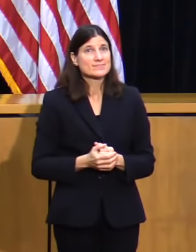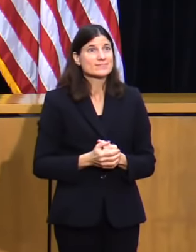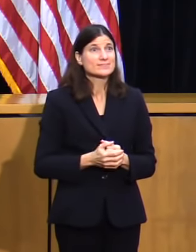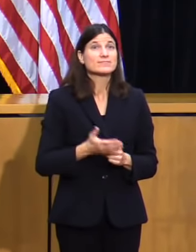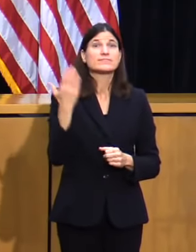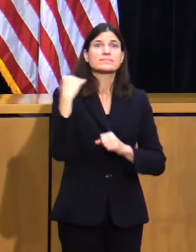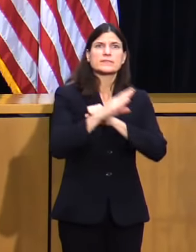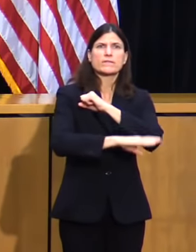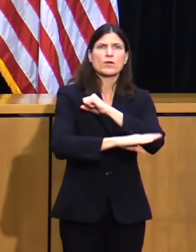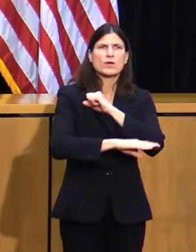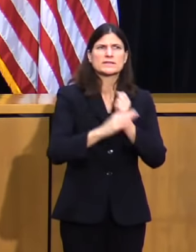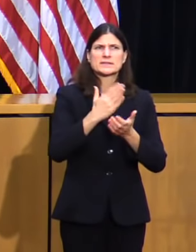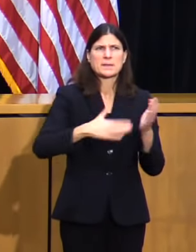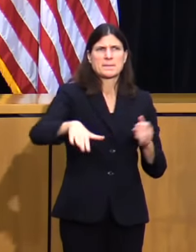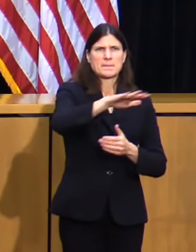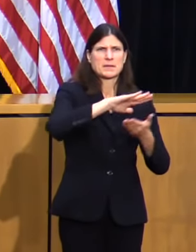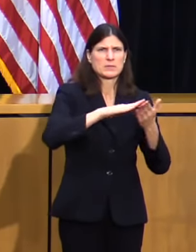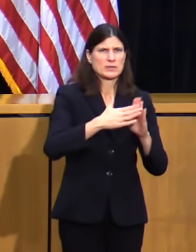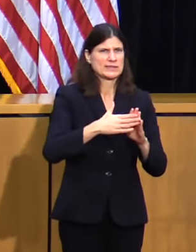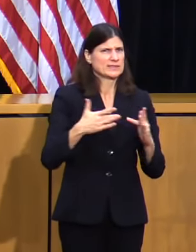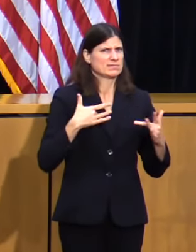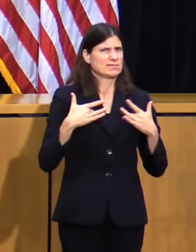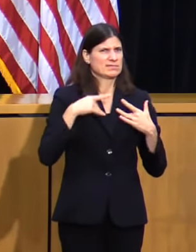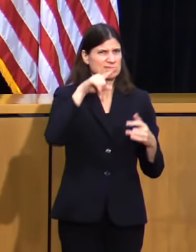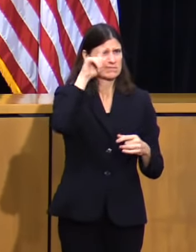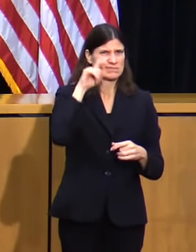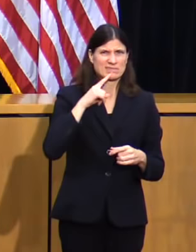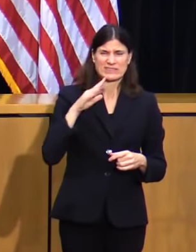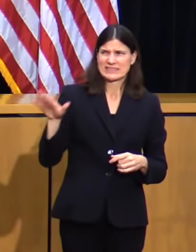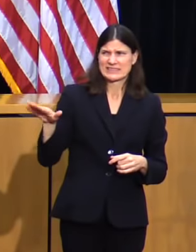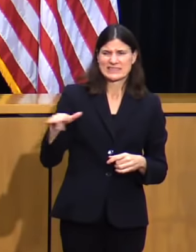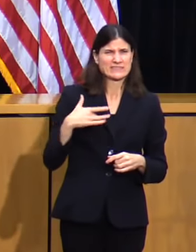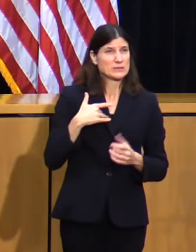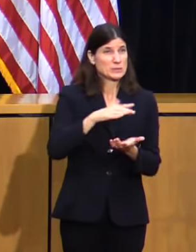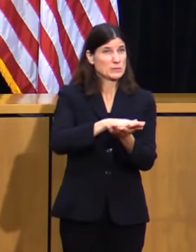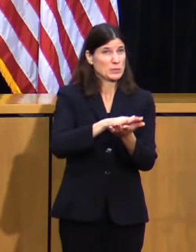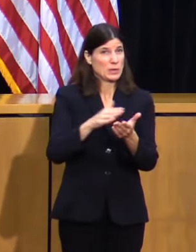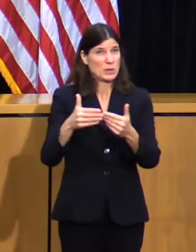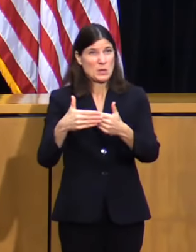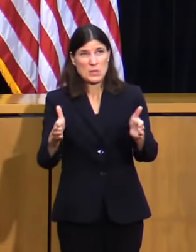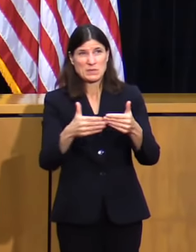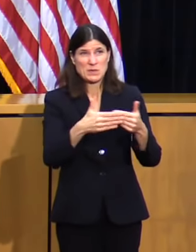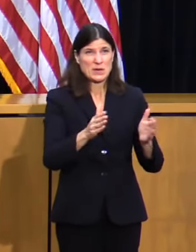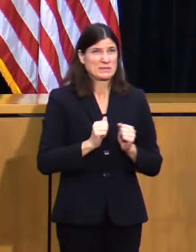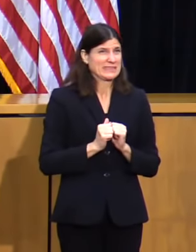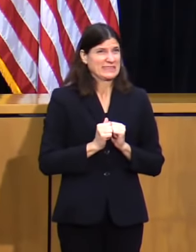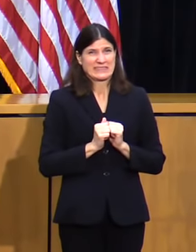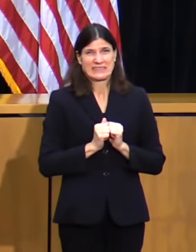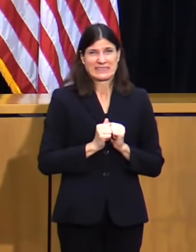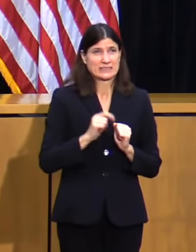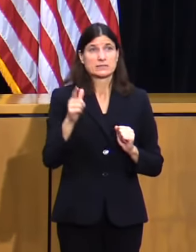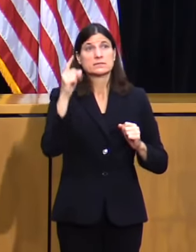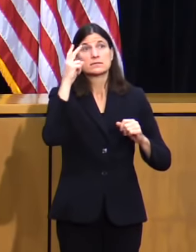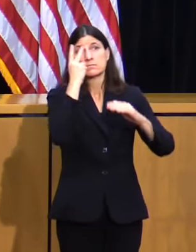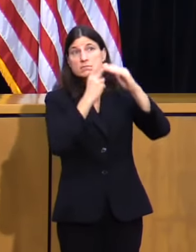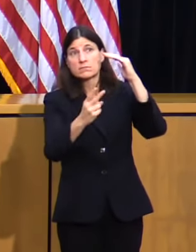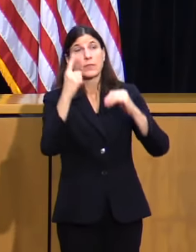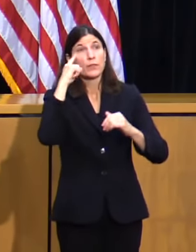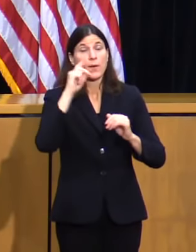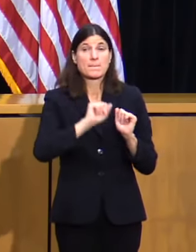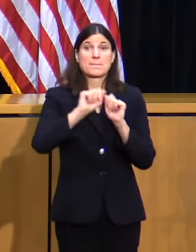that would be a disaster. It wasn't. Why? Because we worked really hard